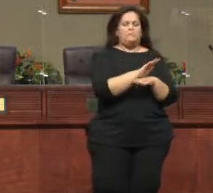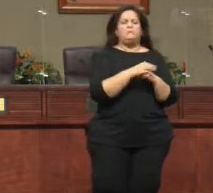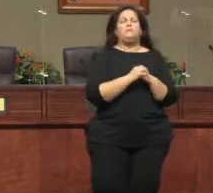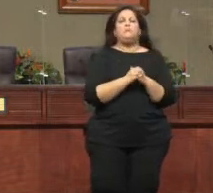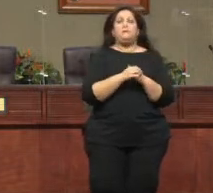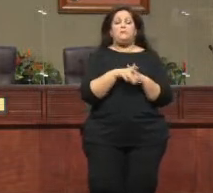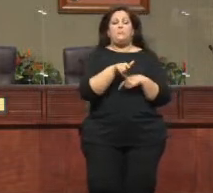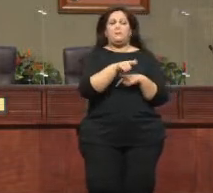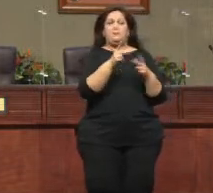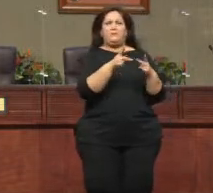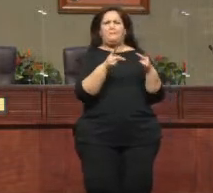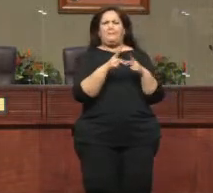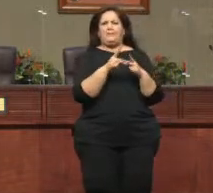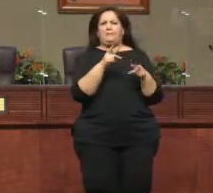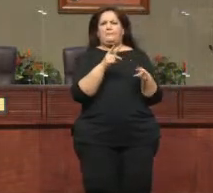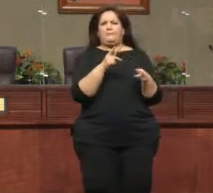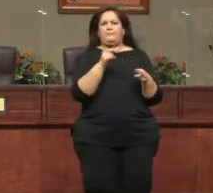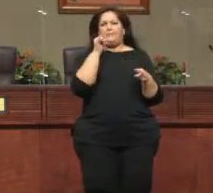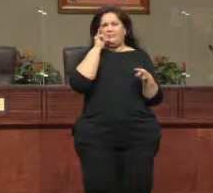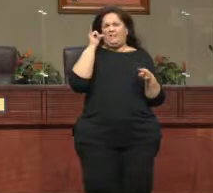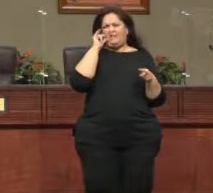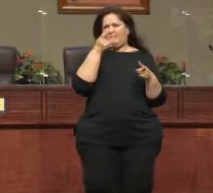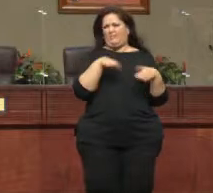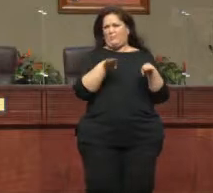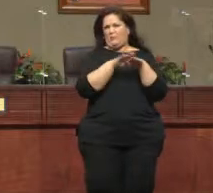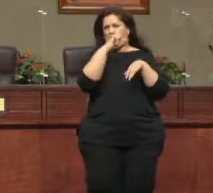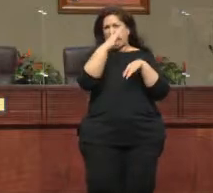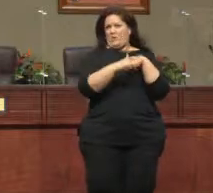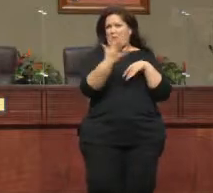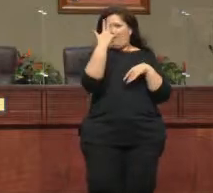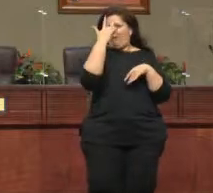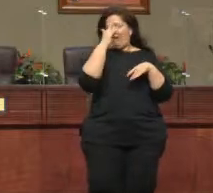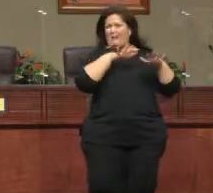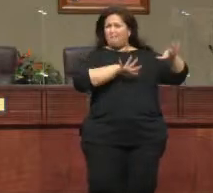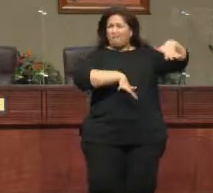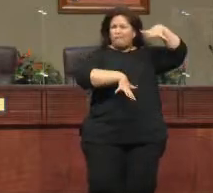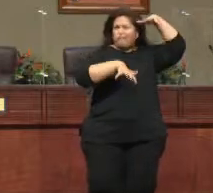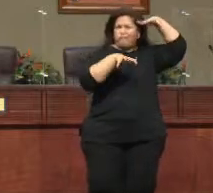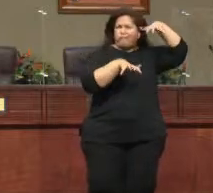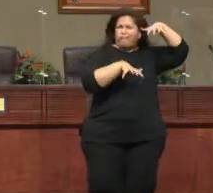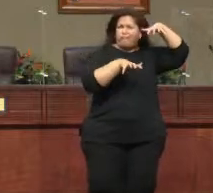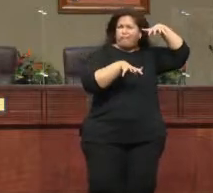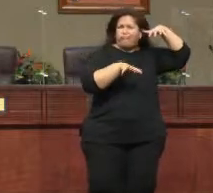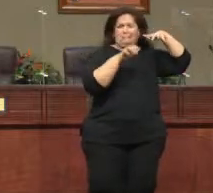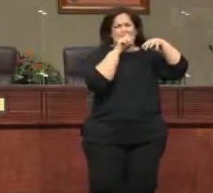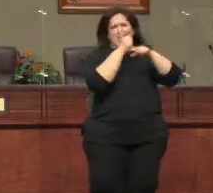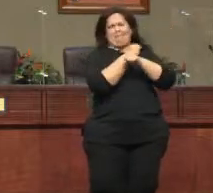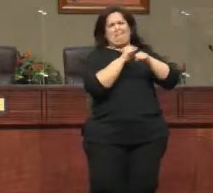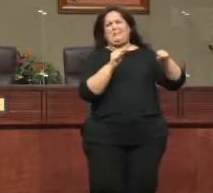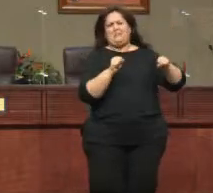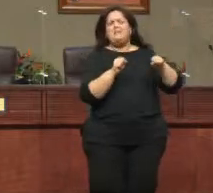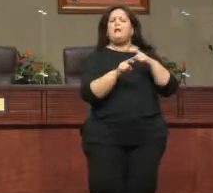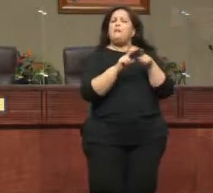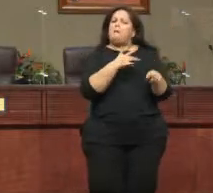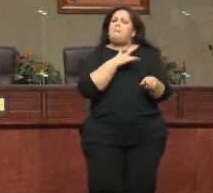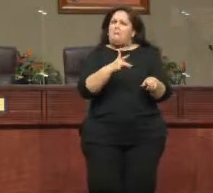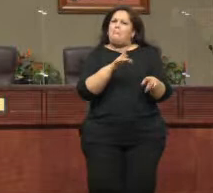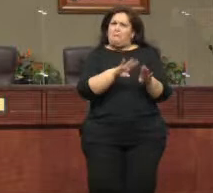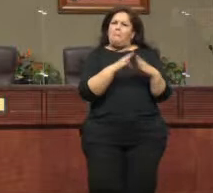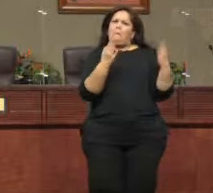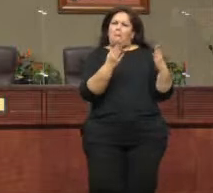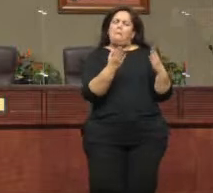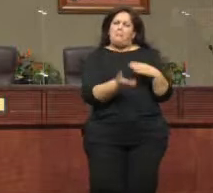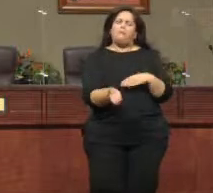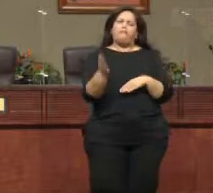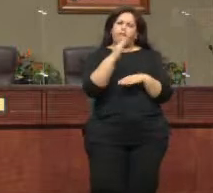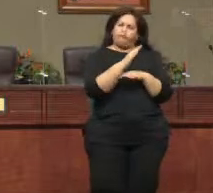site had to close at noon yesterday due to the heavy storms, they typically remain open each day between 9